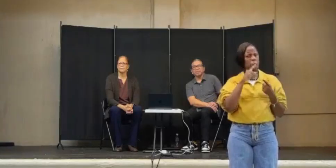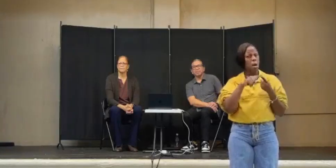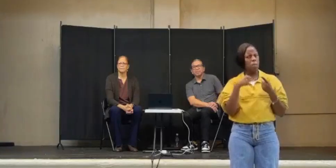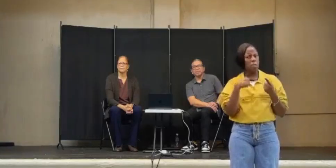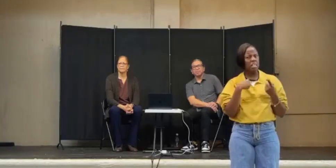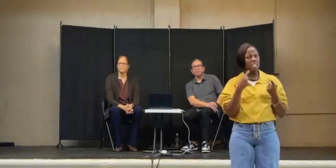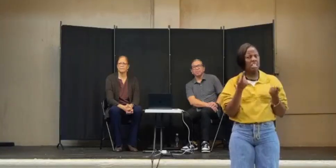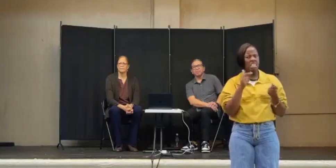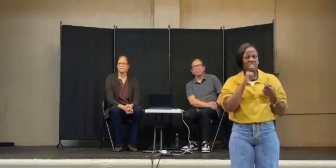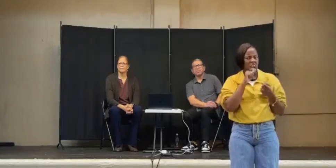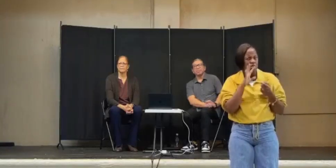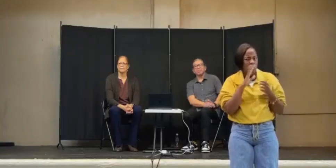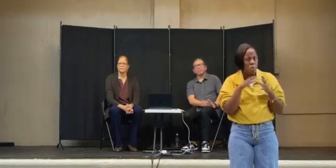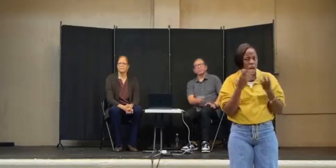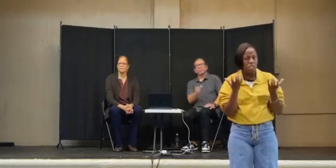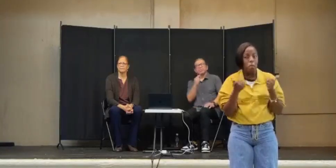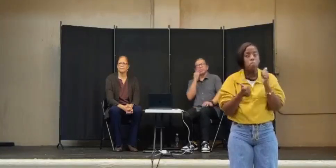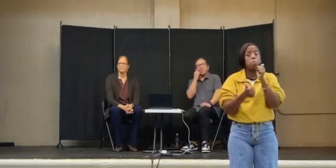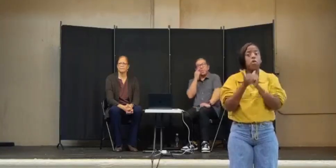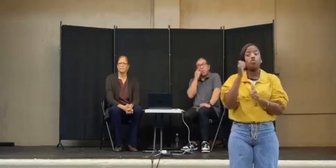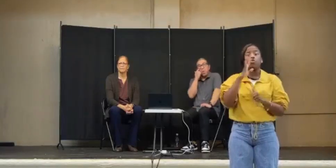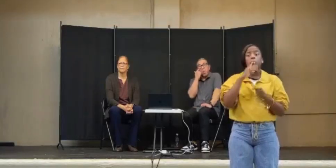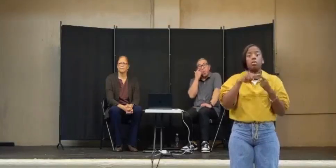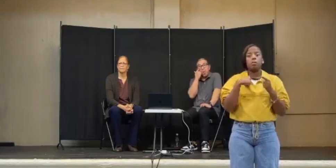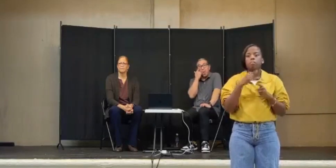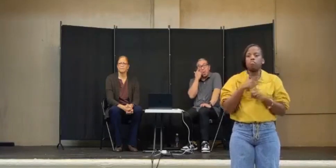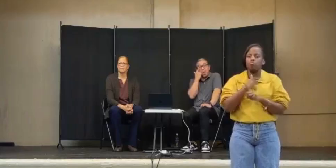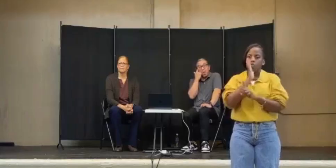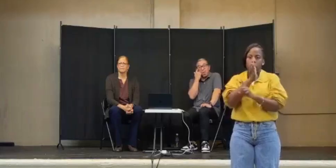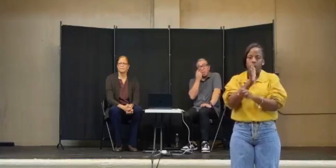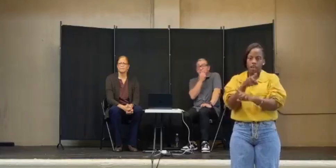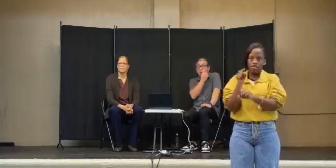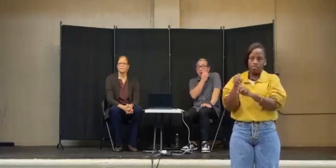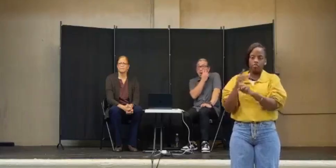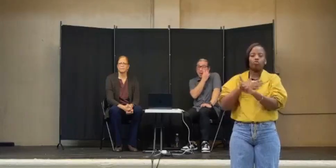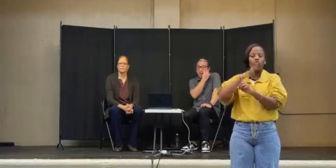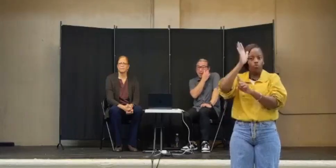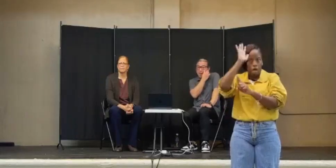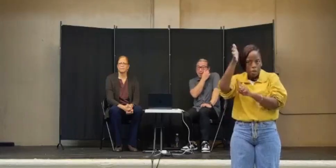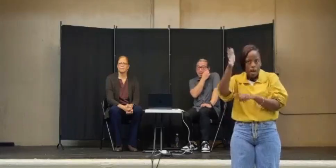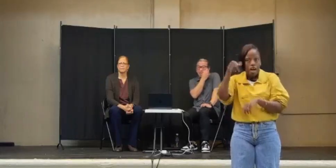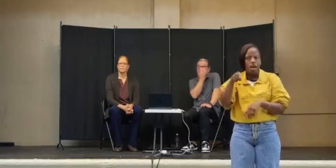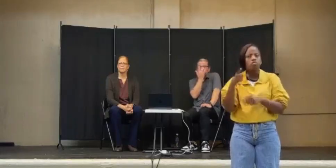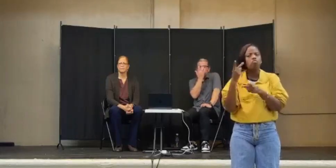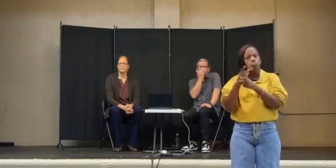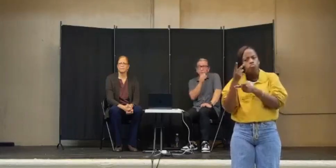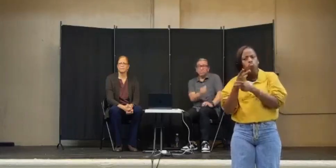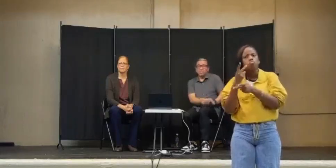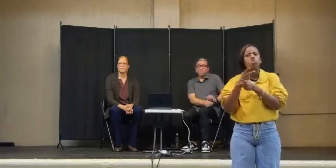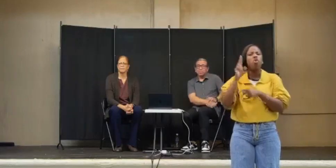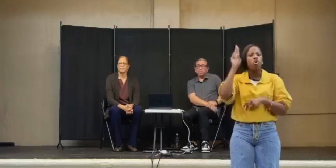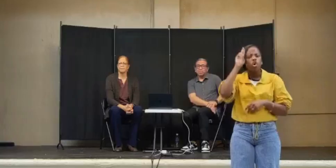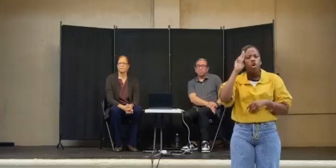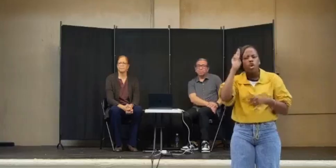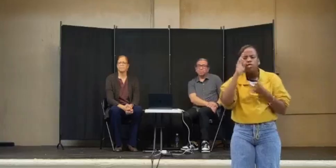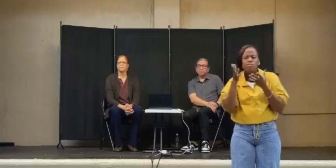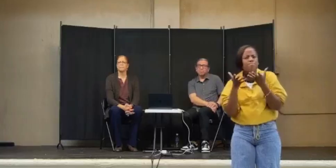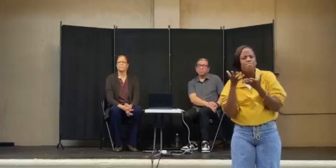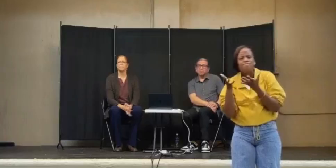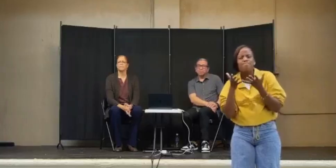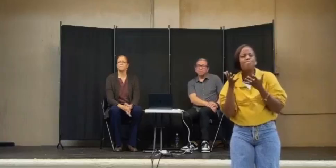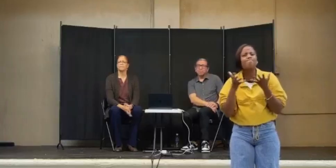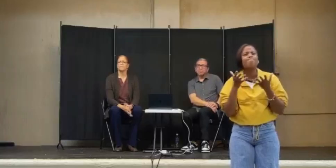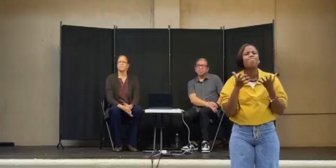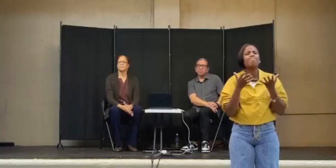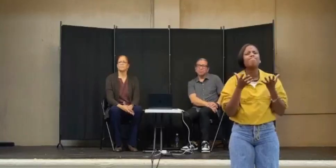to the fact that they didn't even talk to me. I don't really know them, except my grandmother and my grandfather. You know,